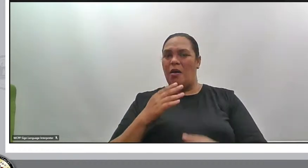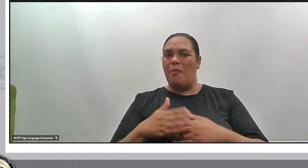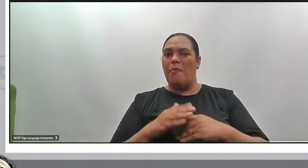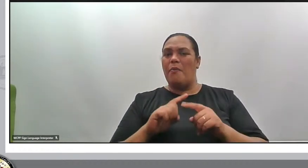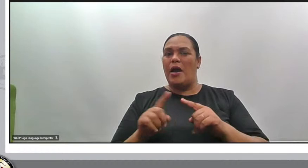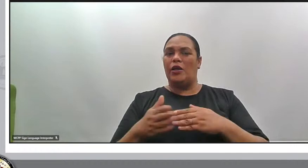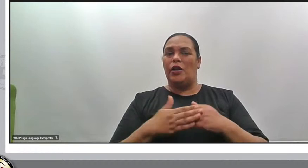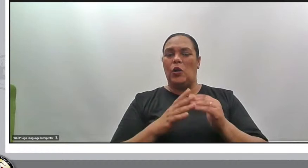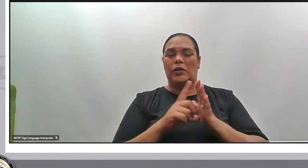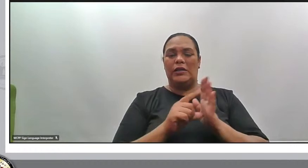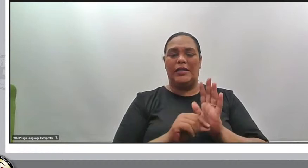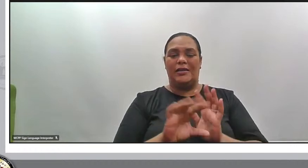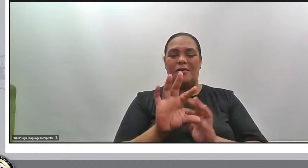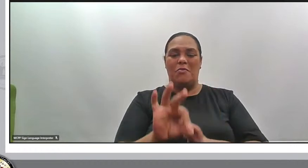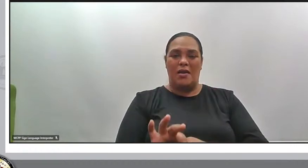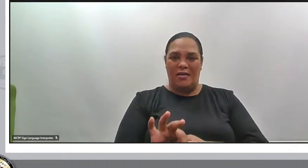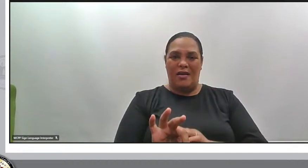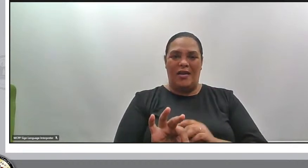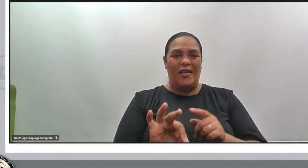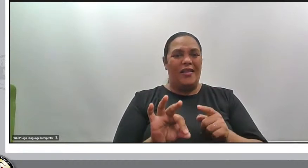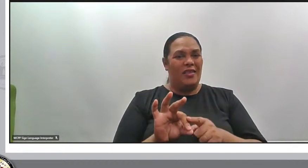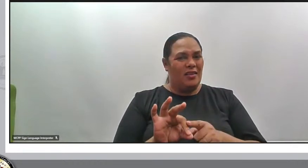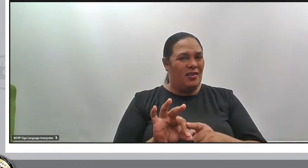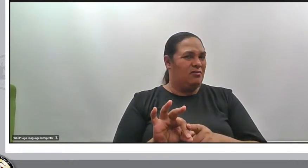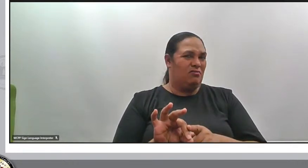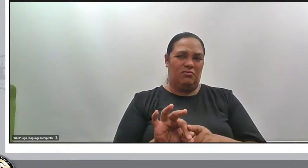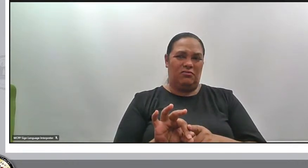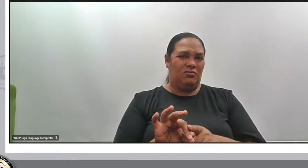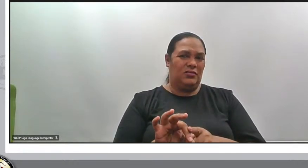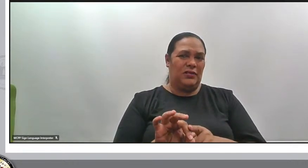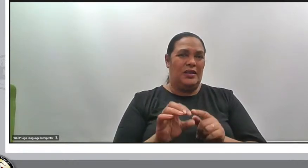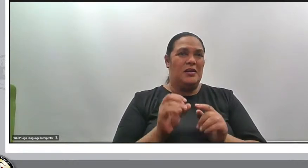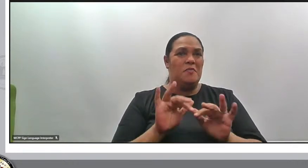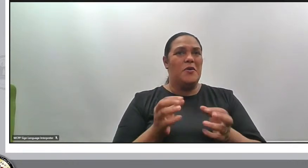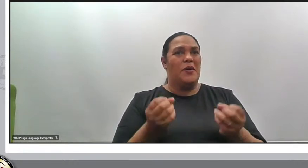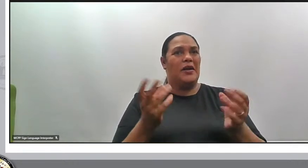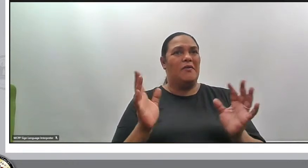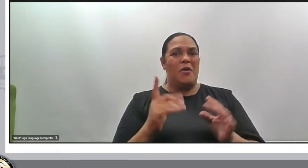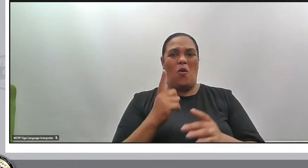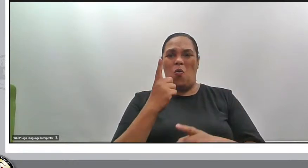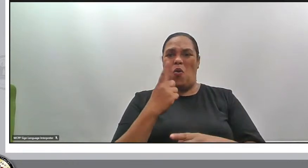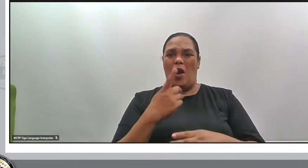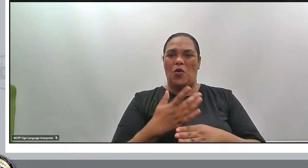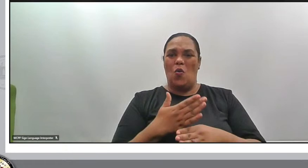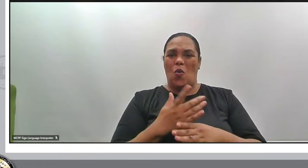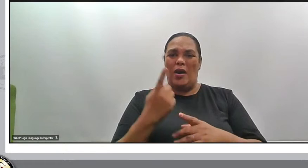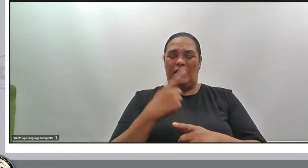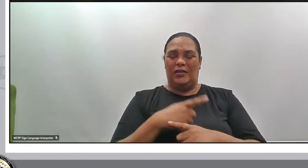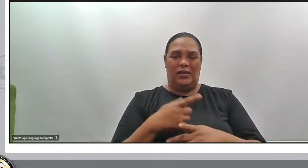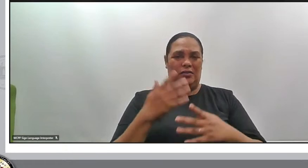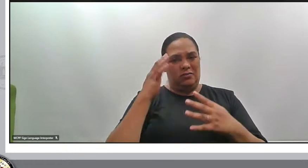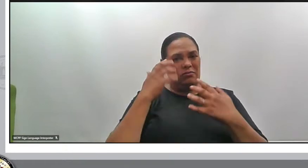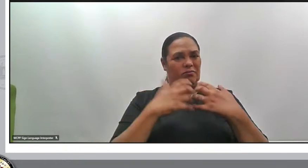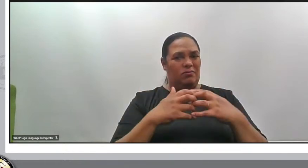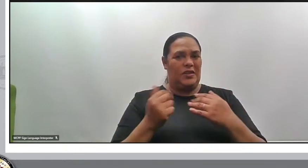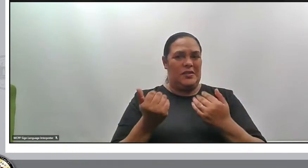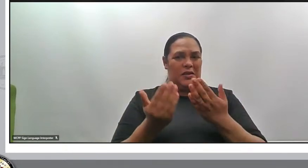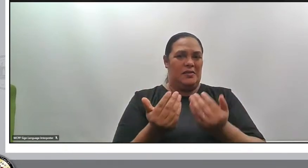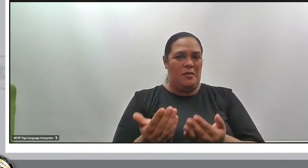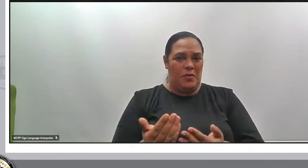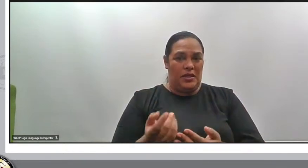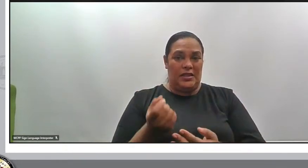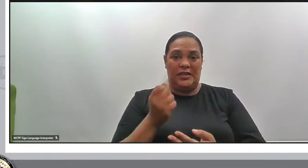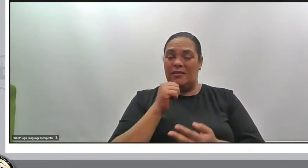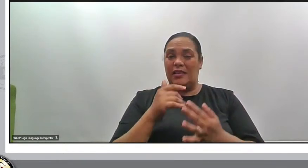of Monday. And that literally gives people one working day to make the submission, whether it